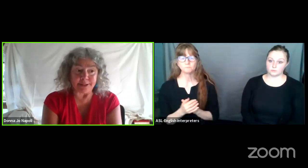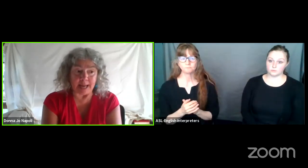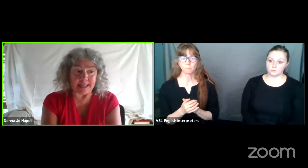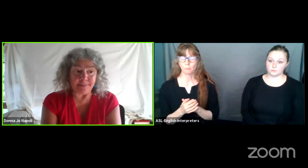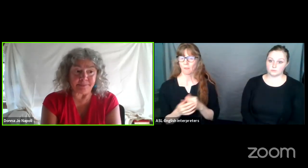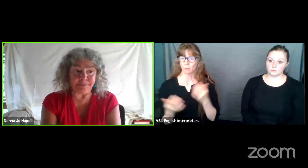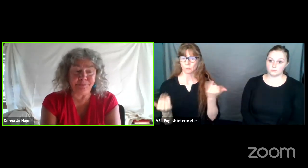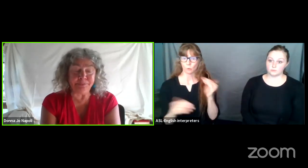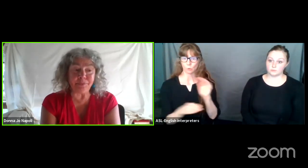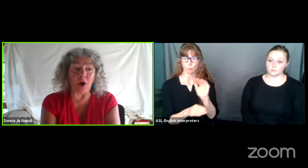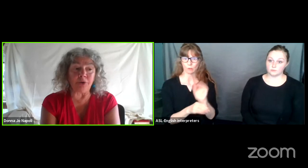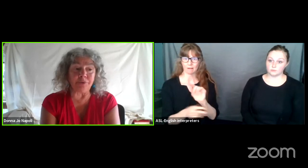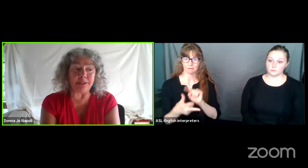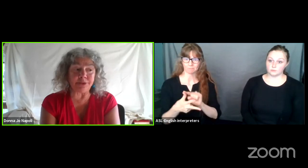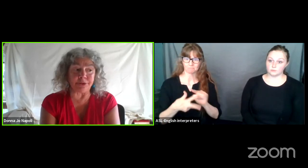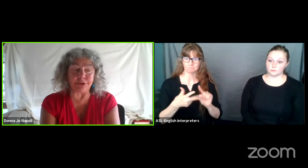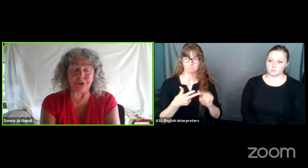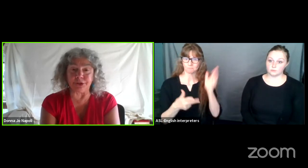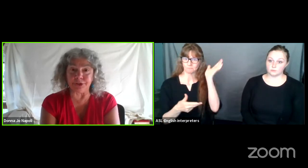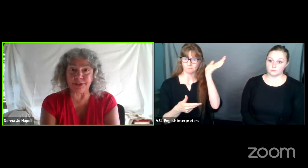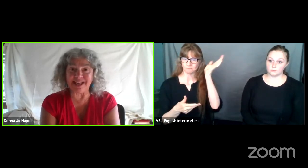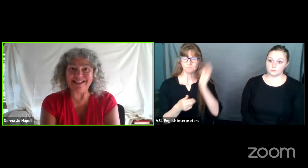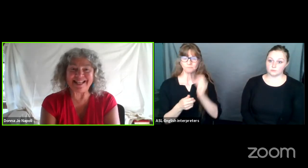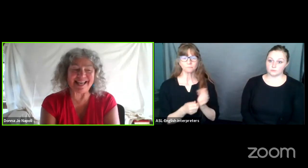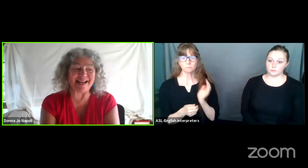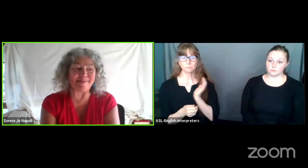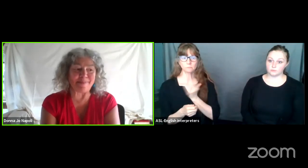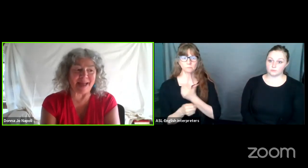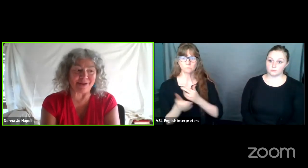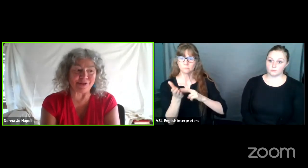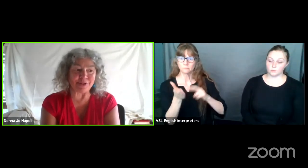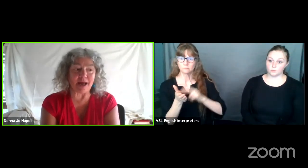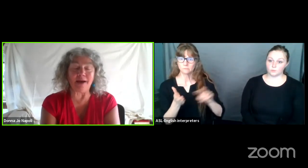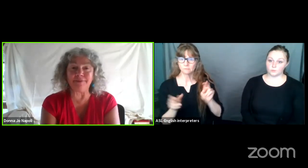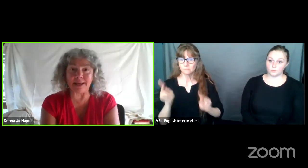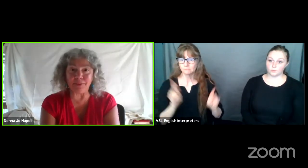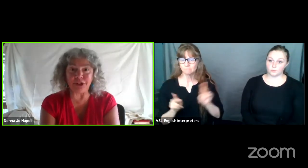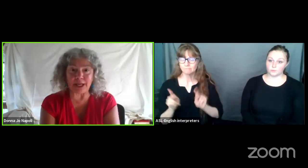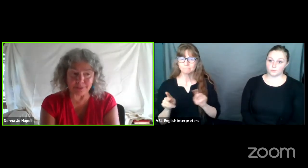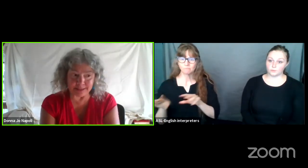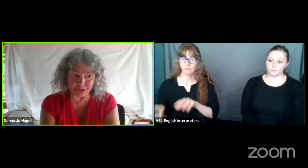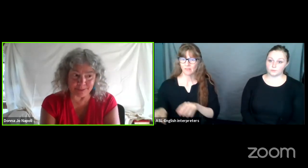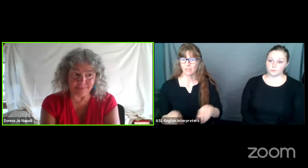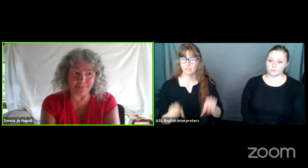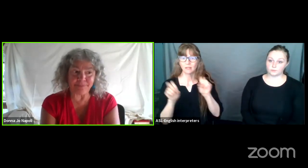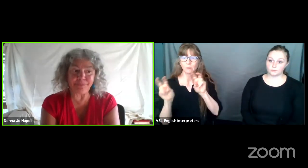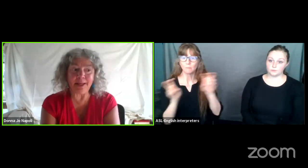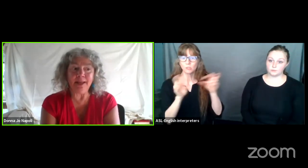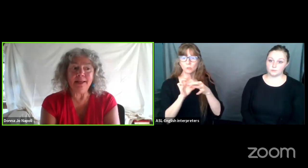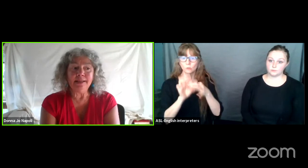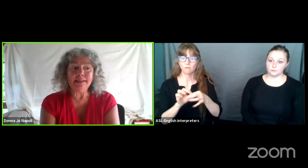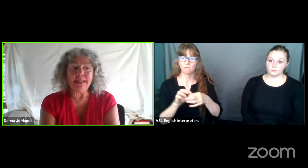offered here tonight, our researchers take up matters of language acquisition,